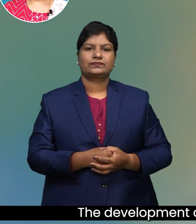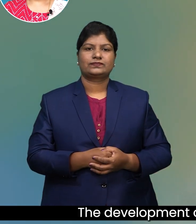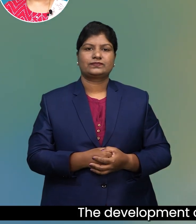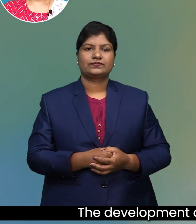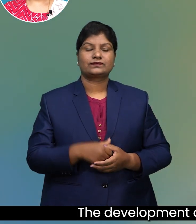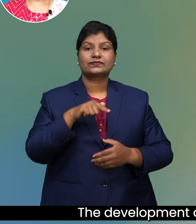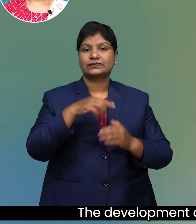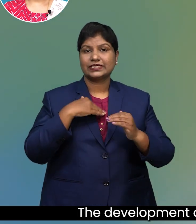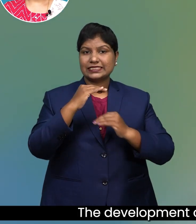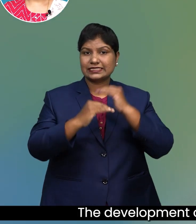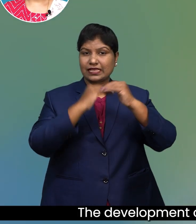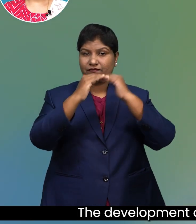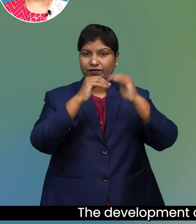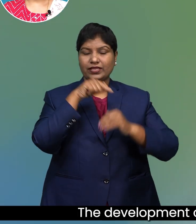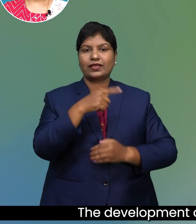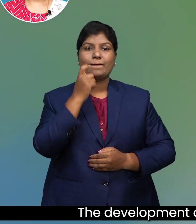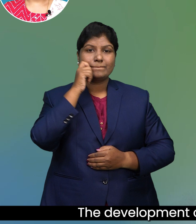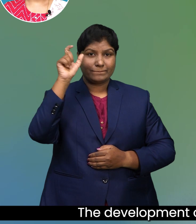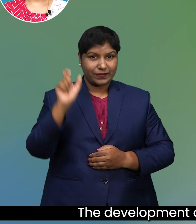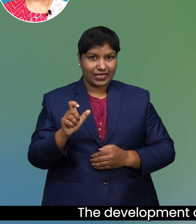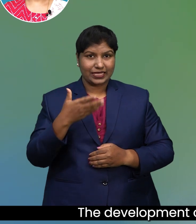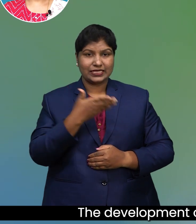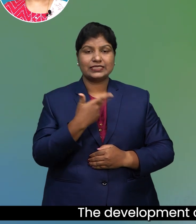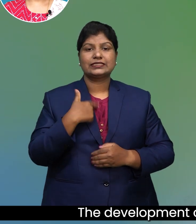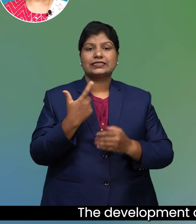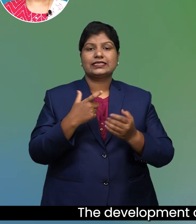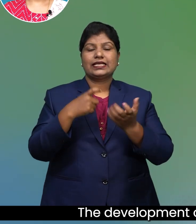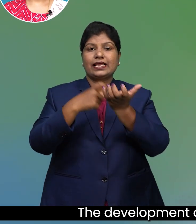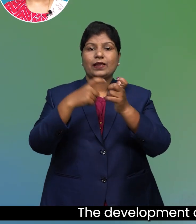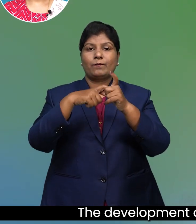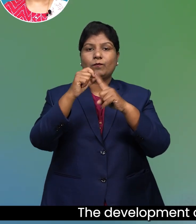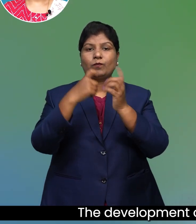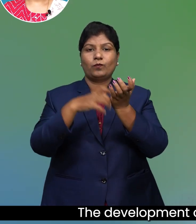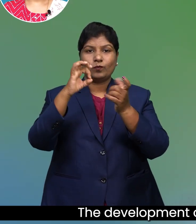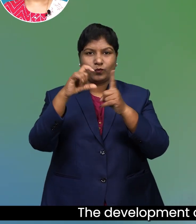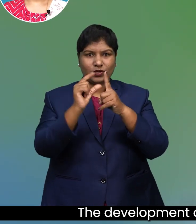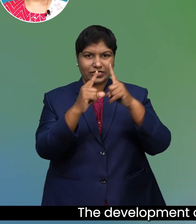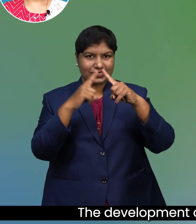The development of the male reproductive organs